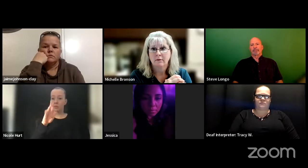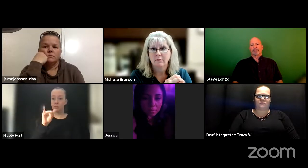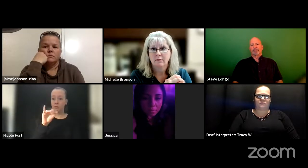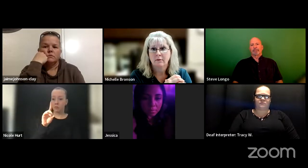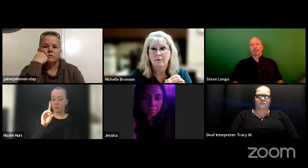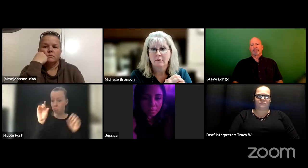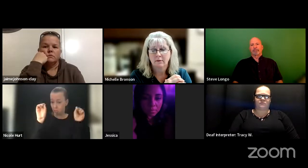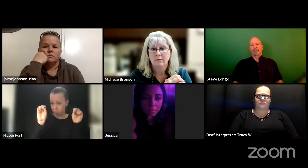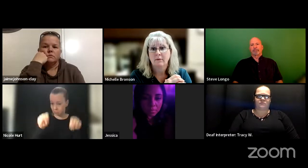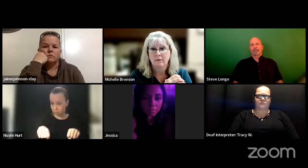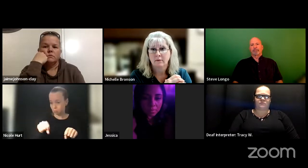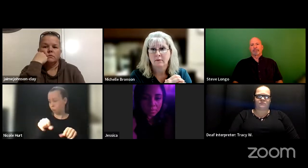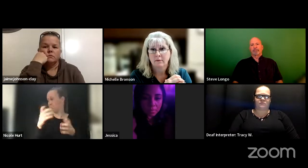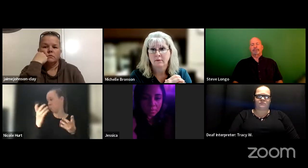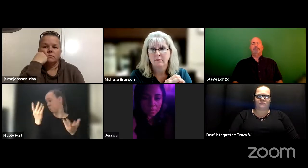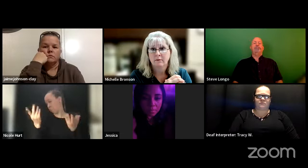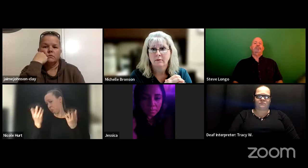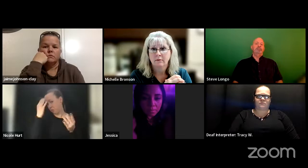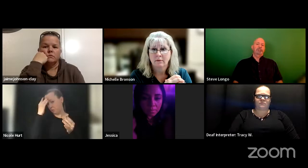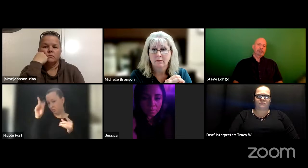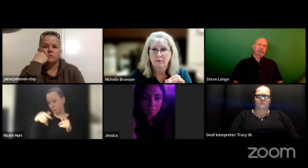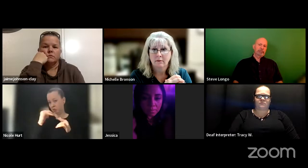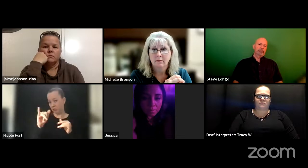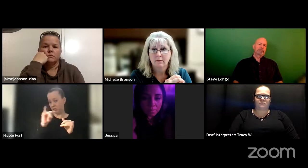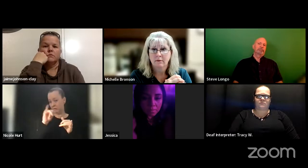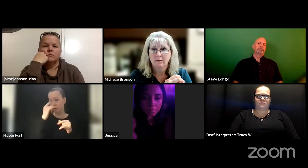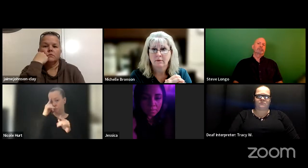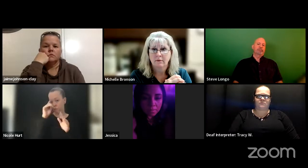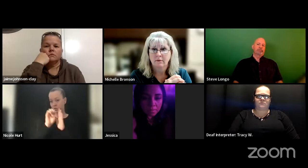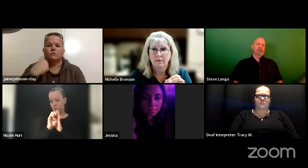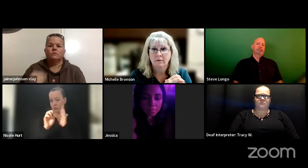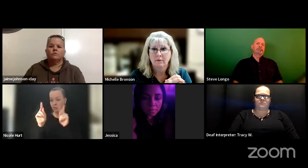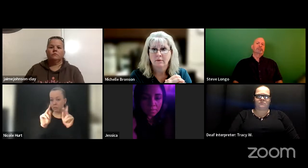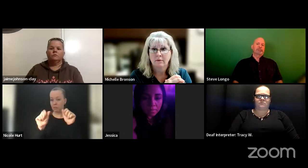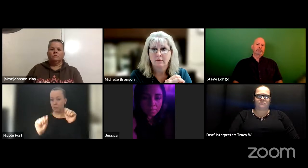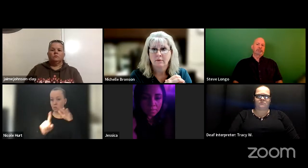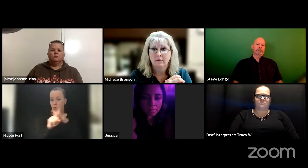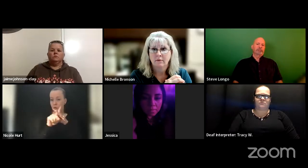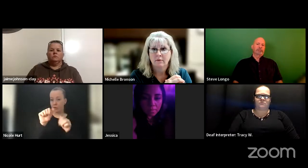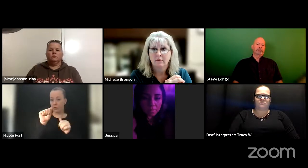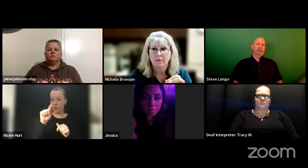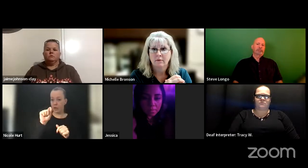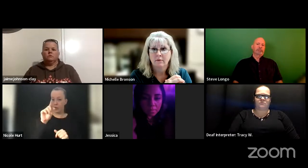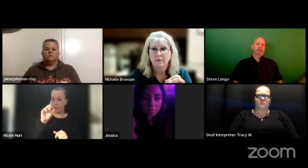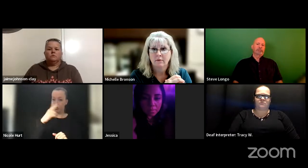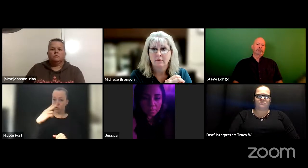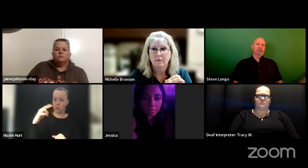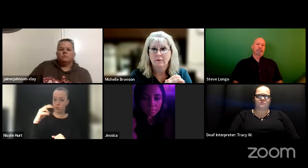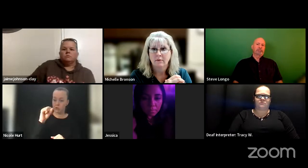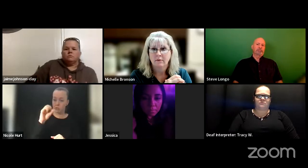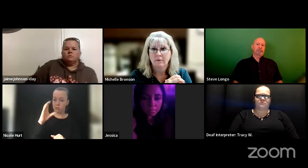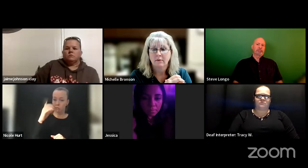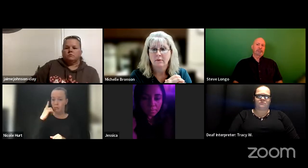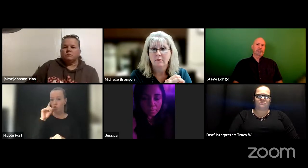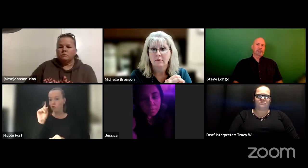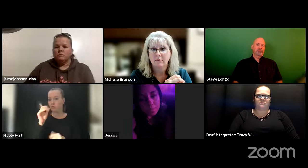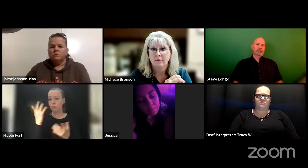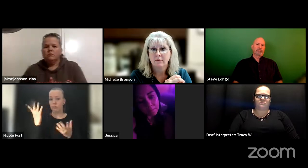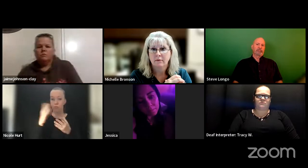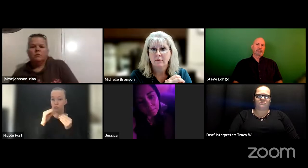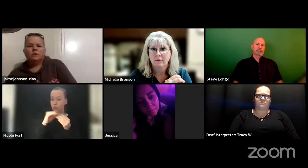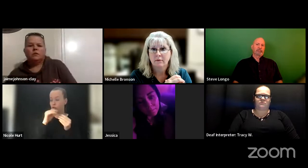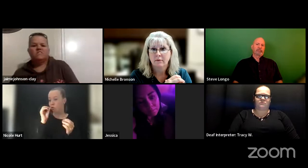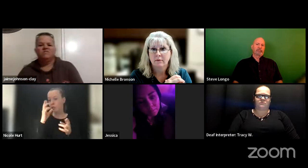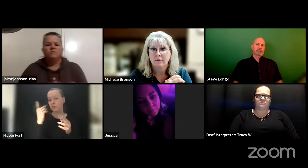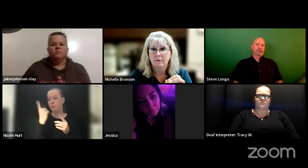future that we can do a hybrid approach. Something to think about, wherein people can show up